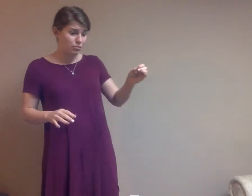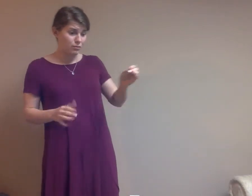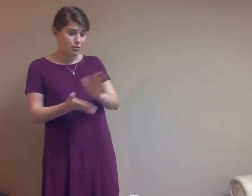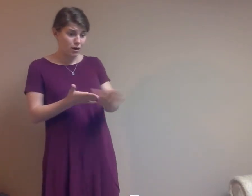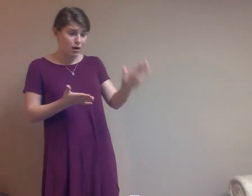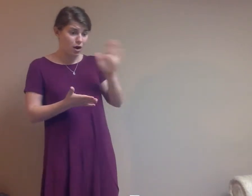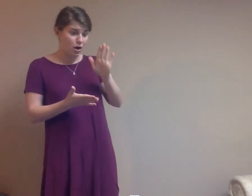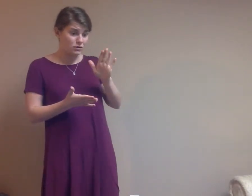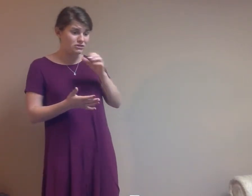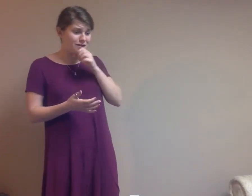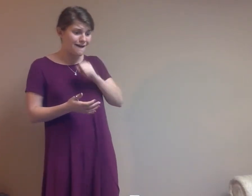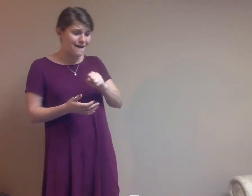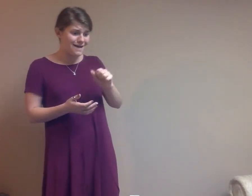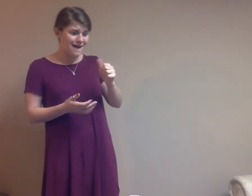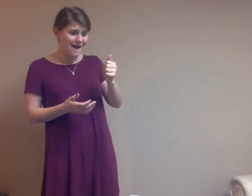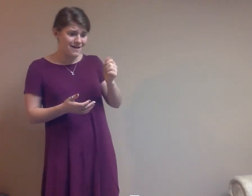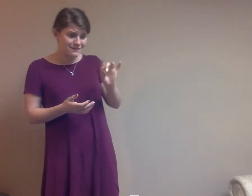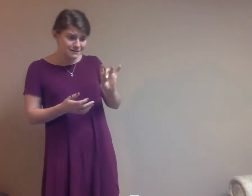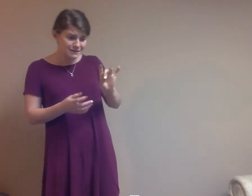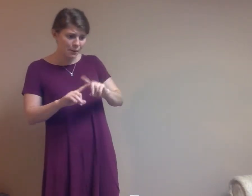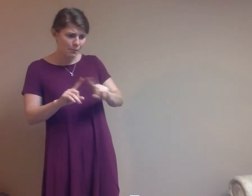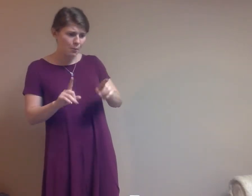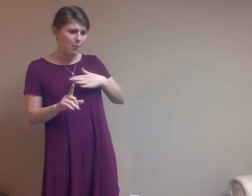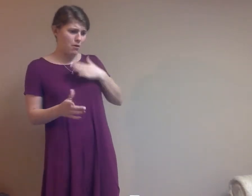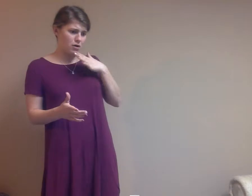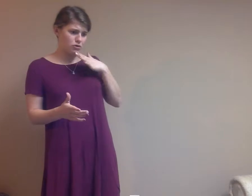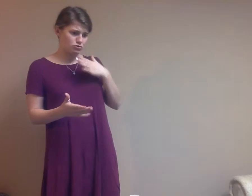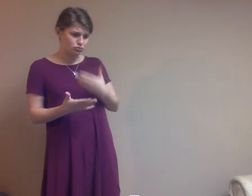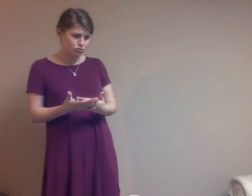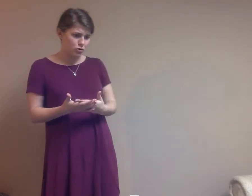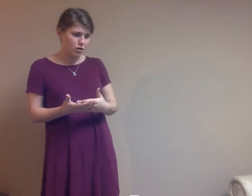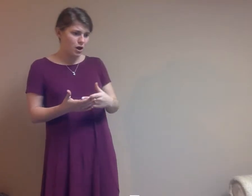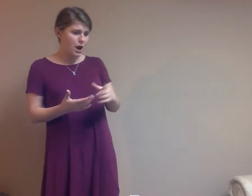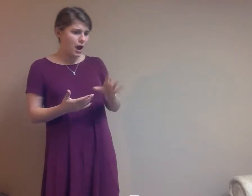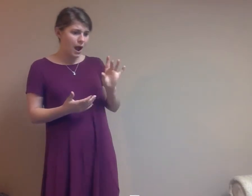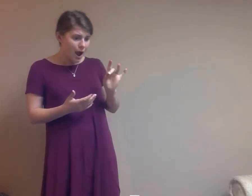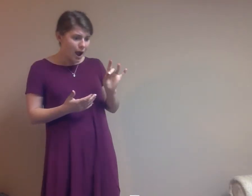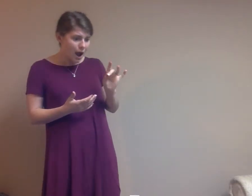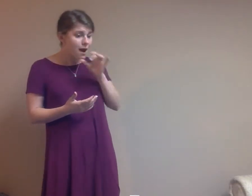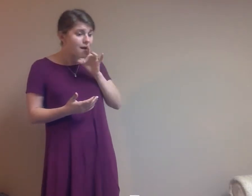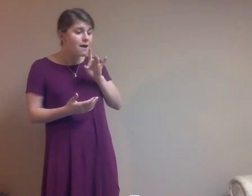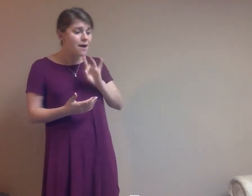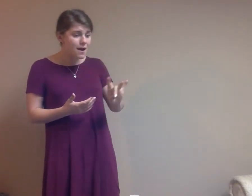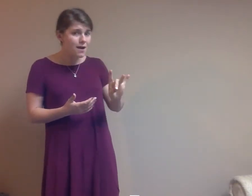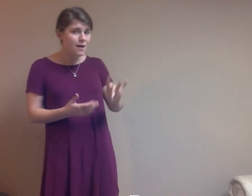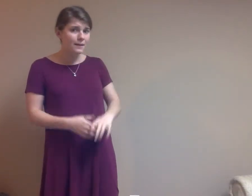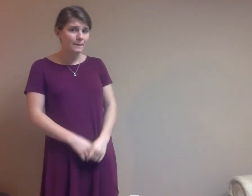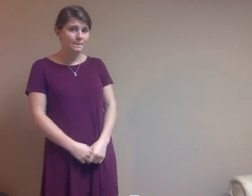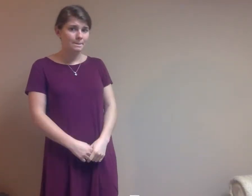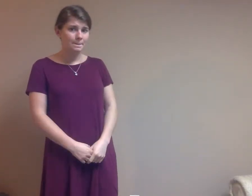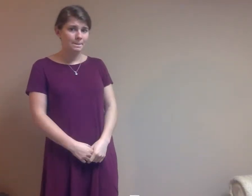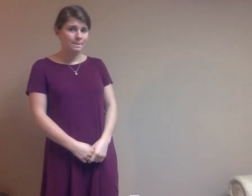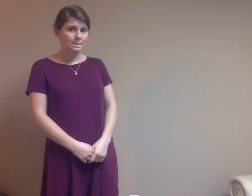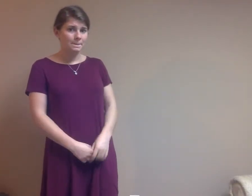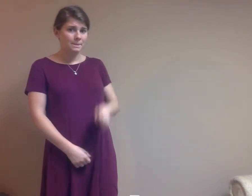Obviously I want to hear if she's not happy, but you know, it would break my heart. Such a double-edged sword, because I'm dying to hear if she's not happy. I want to